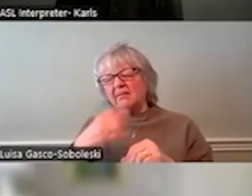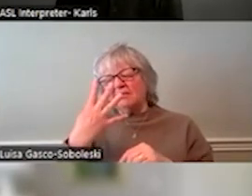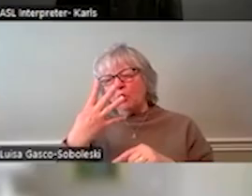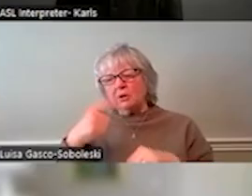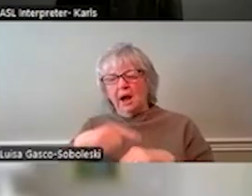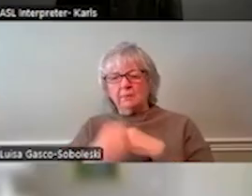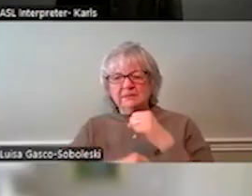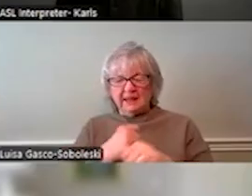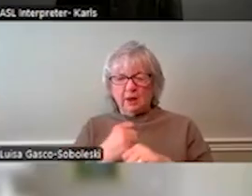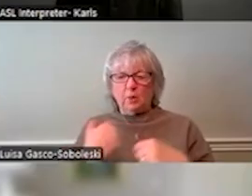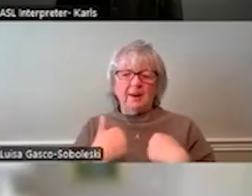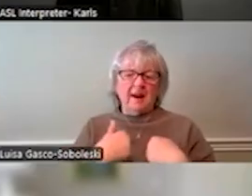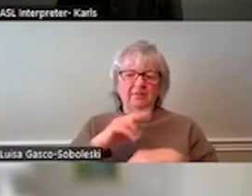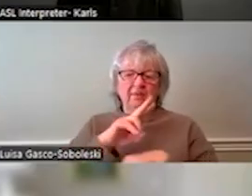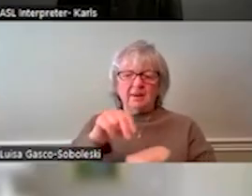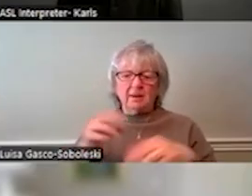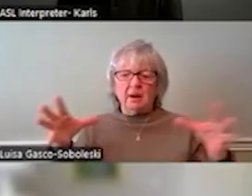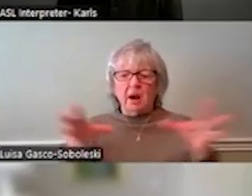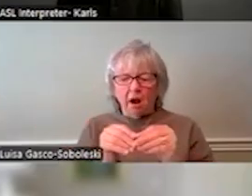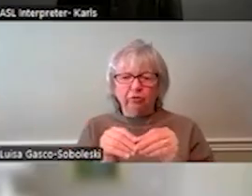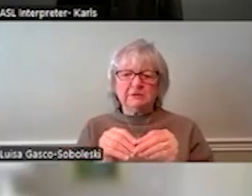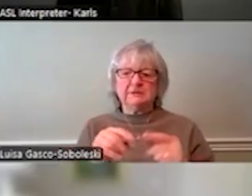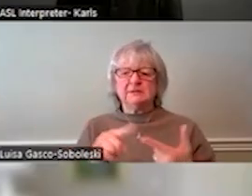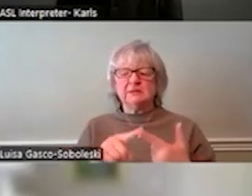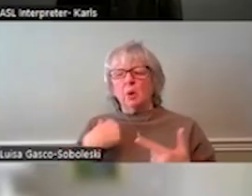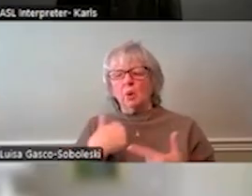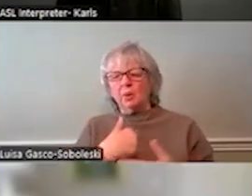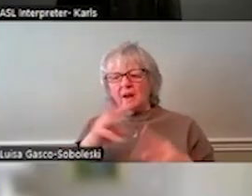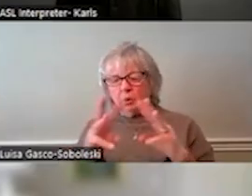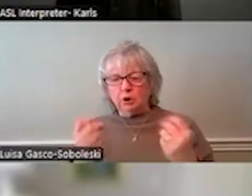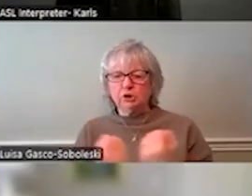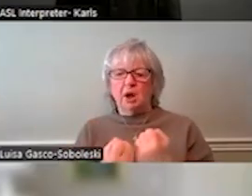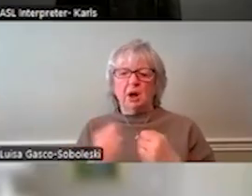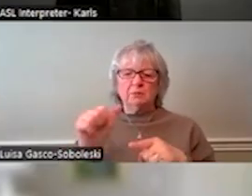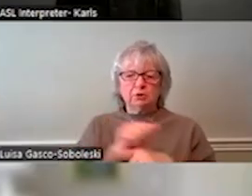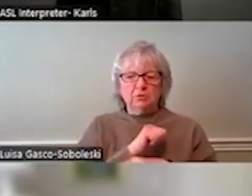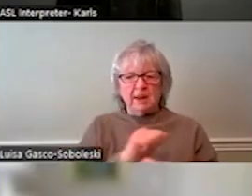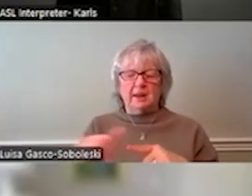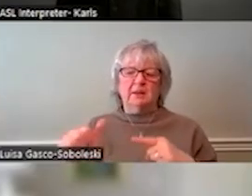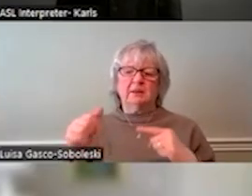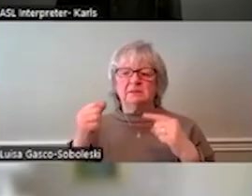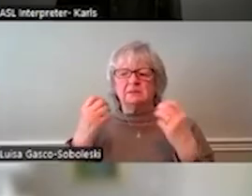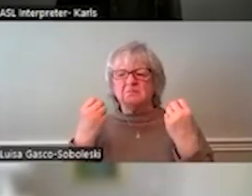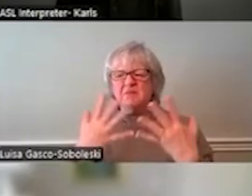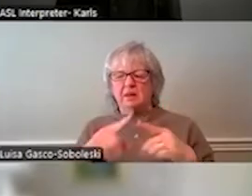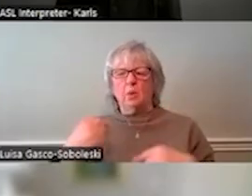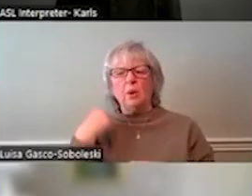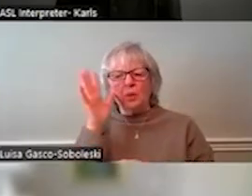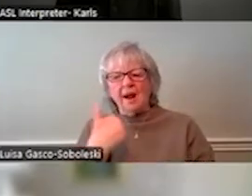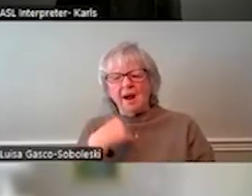We meet 4 times a year. We have a national conference. We have workshops